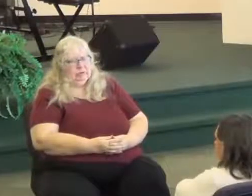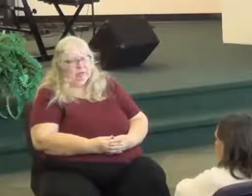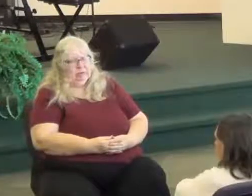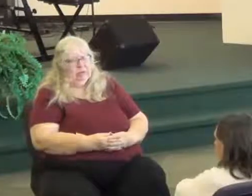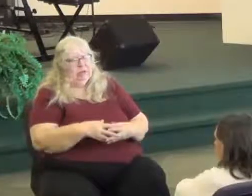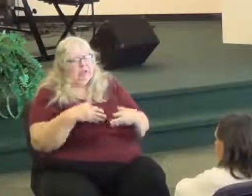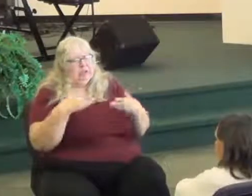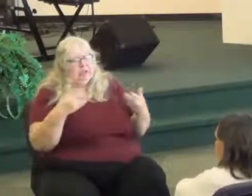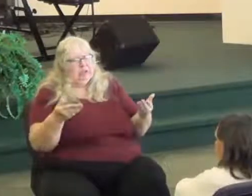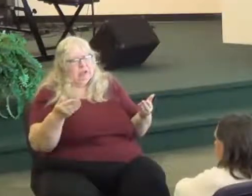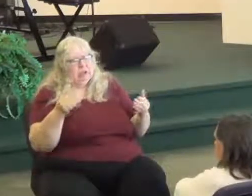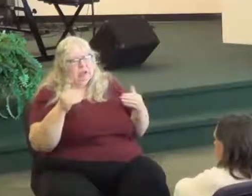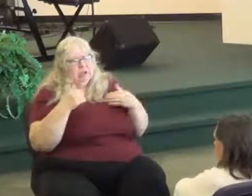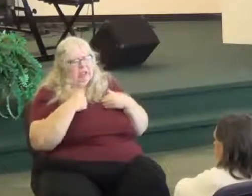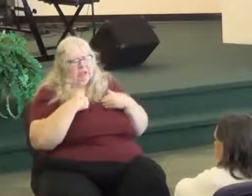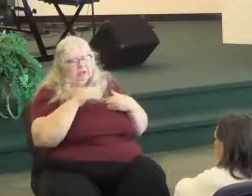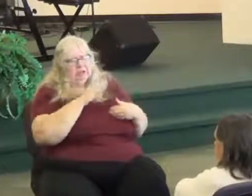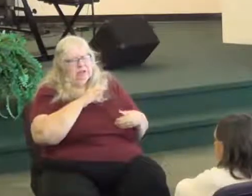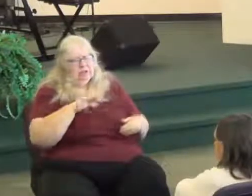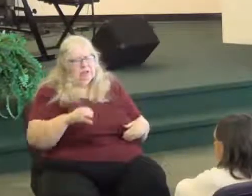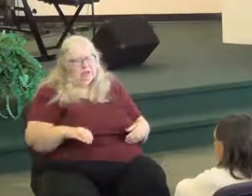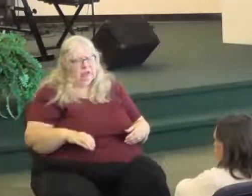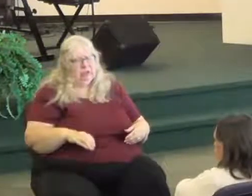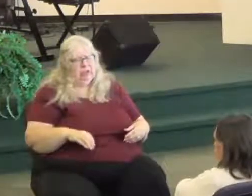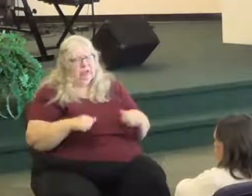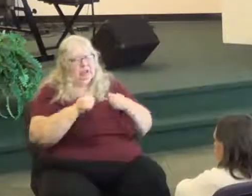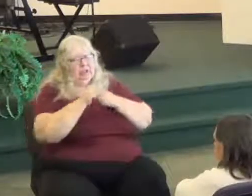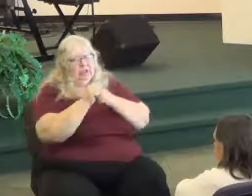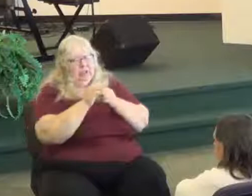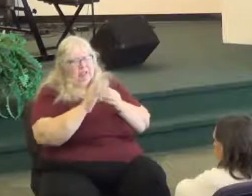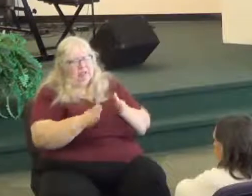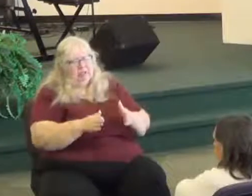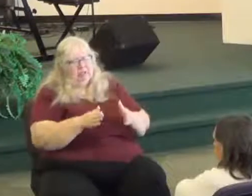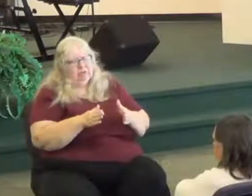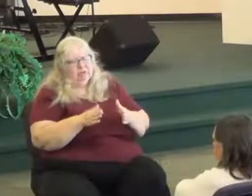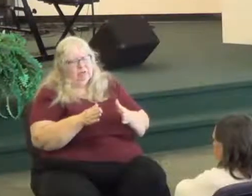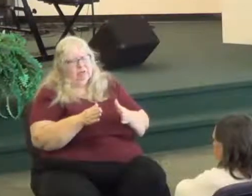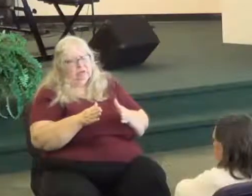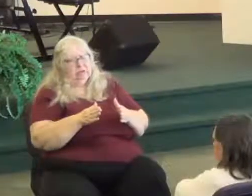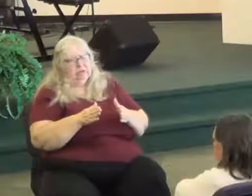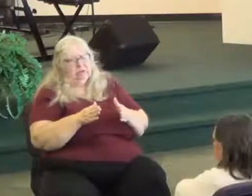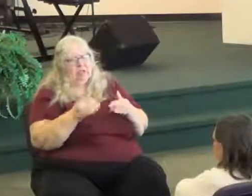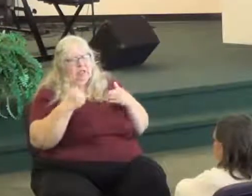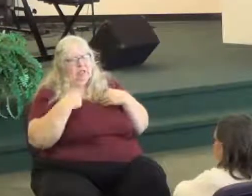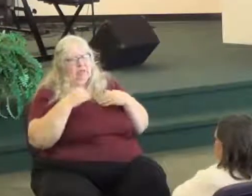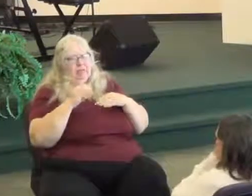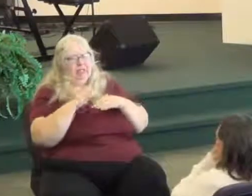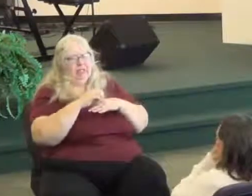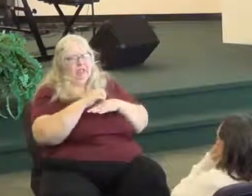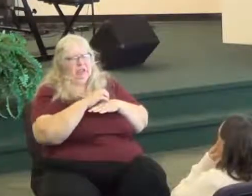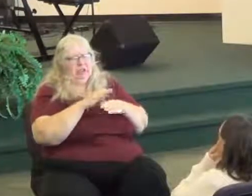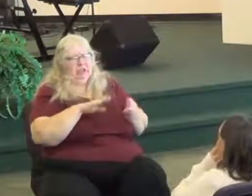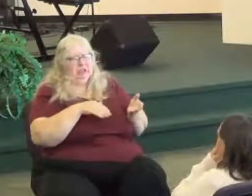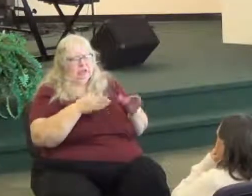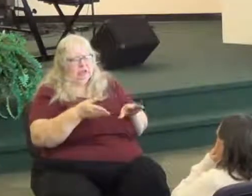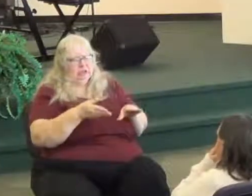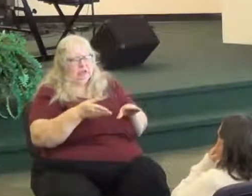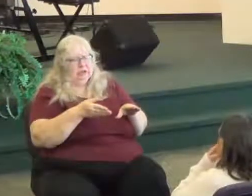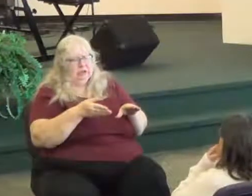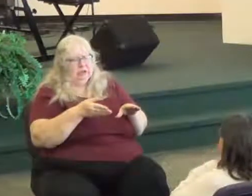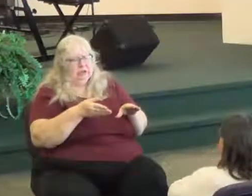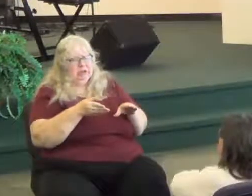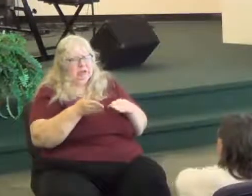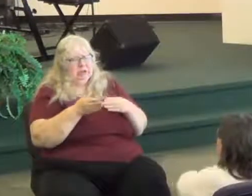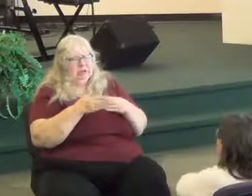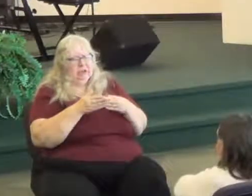So how does a Christ follower all ate up with cancer on their deathbed say, God is surely good? You know how?